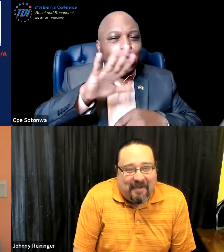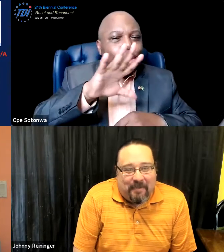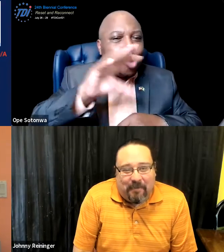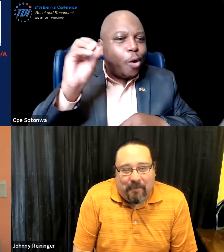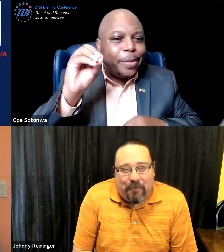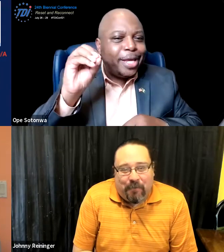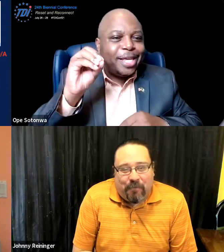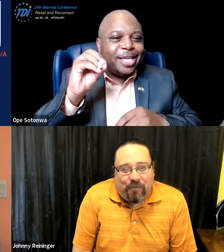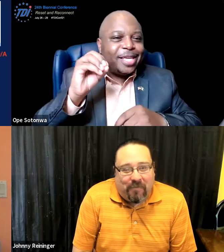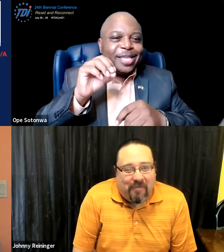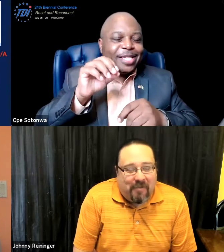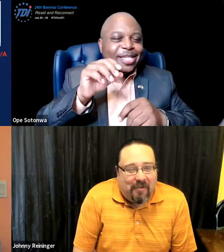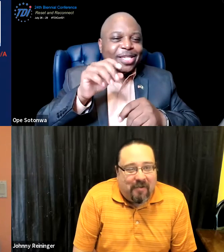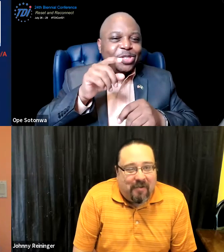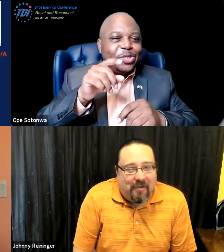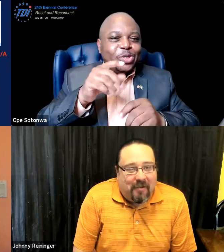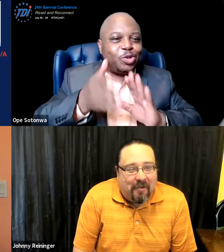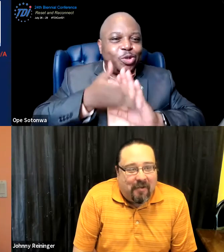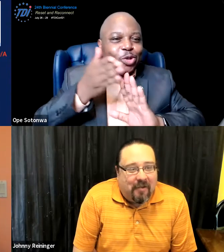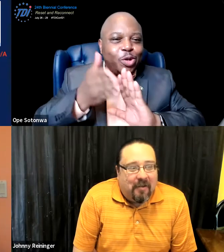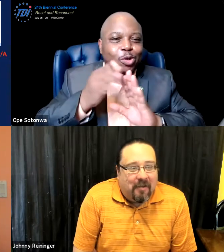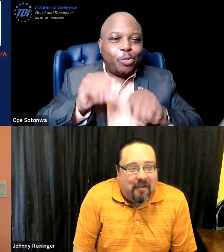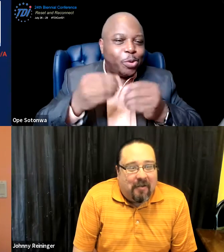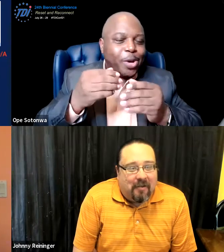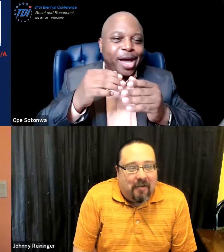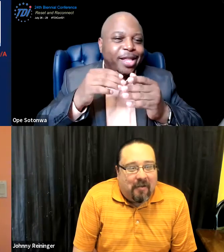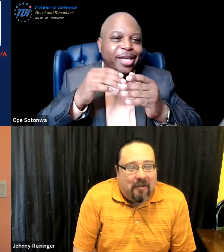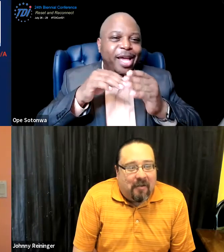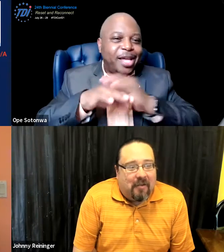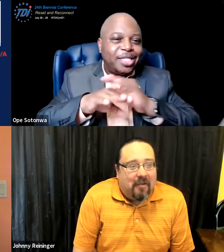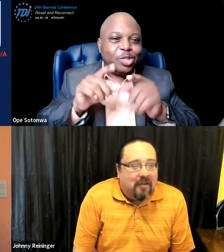Okay, thank you for sharing with us.